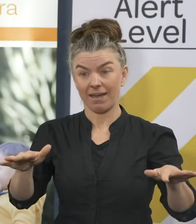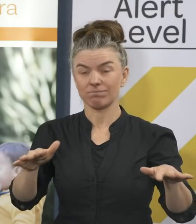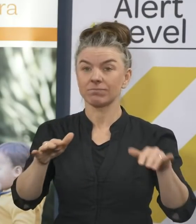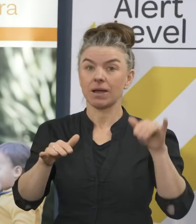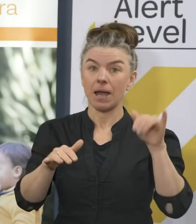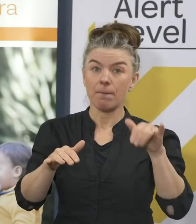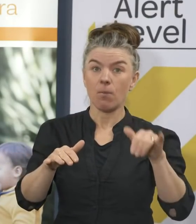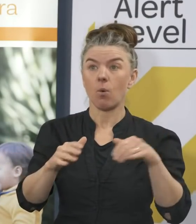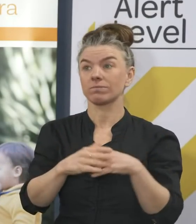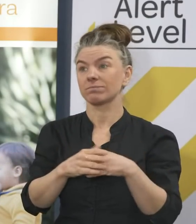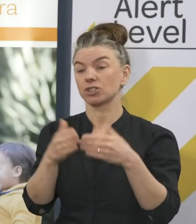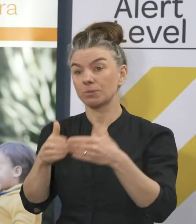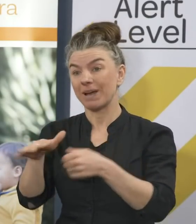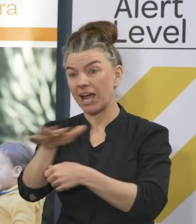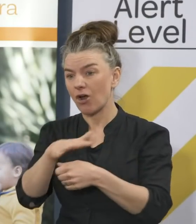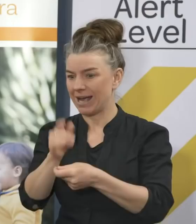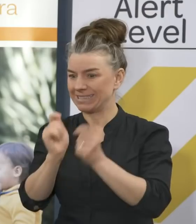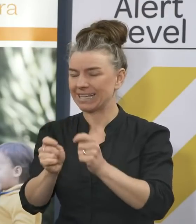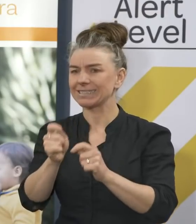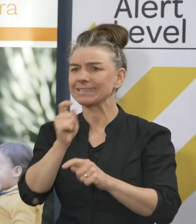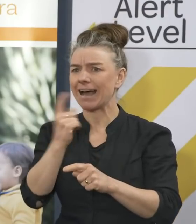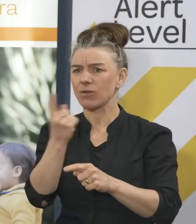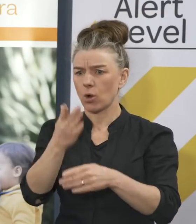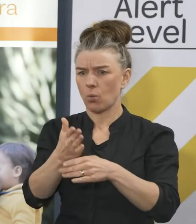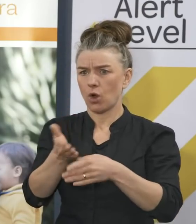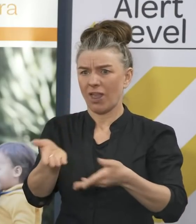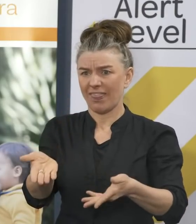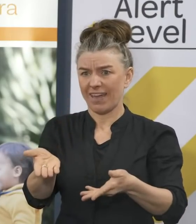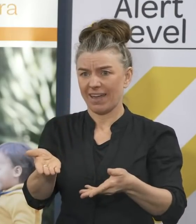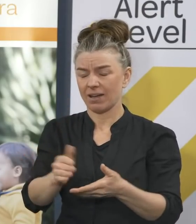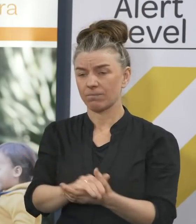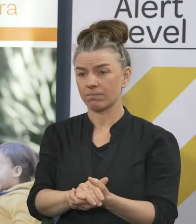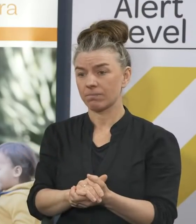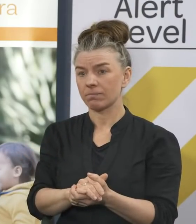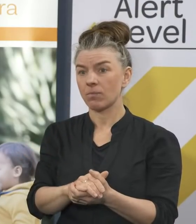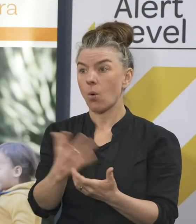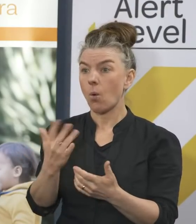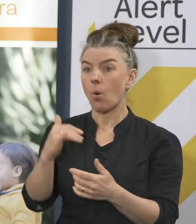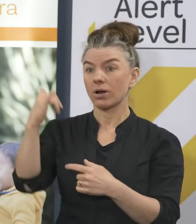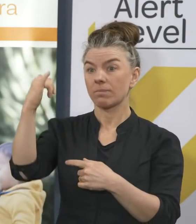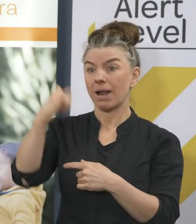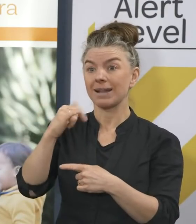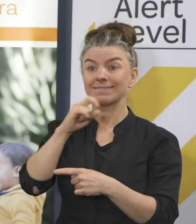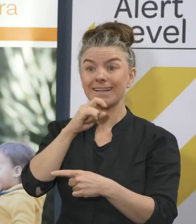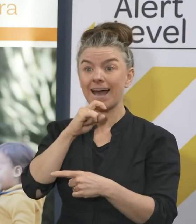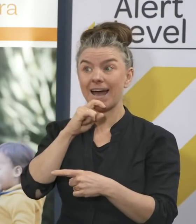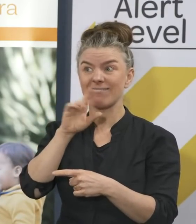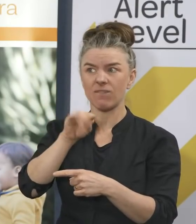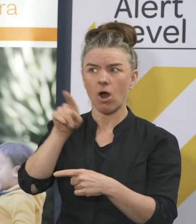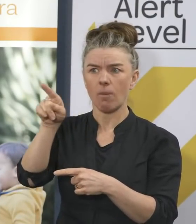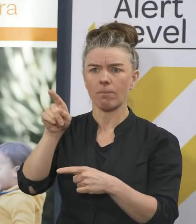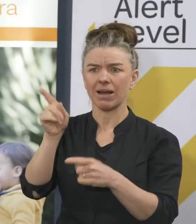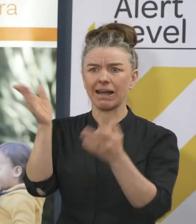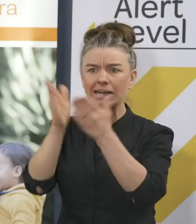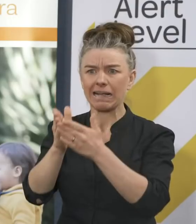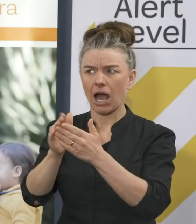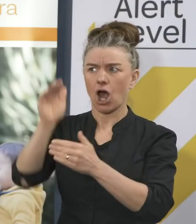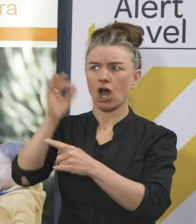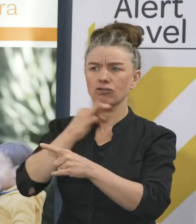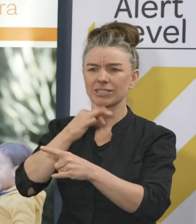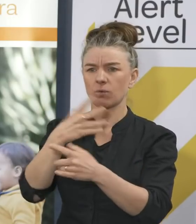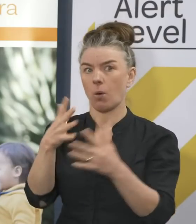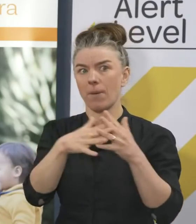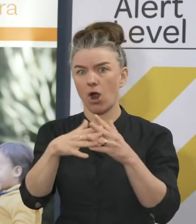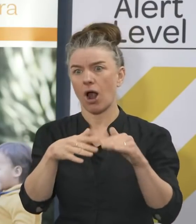or airports, and also some aircrew if they're coming from high-risk areas. So in addition to